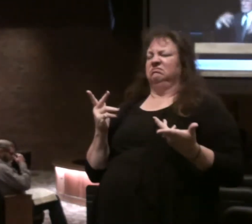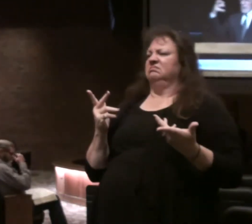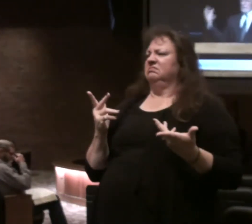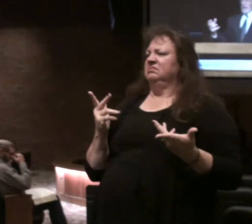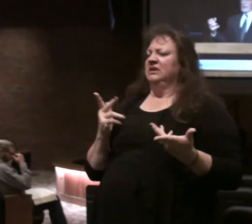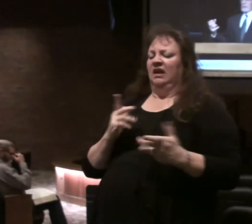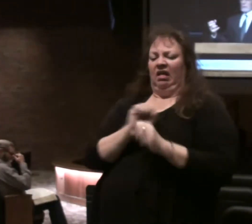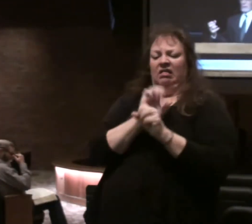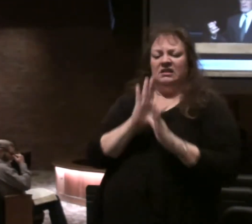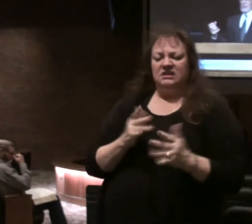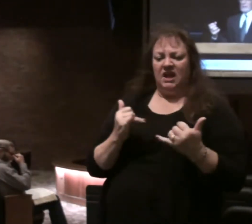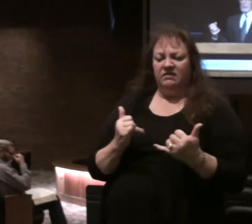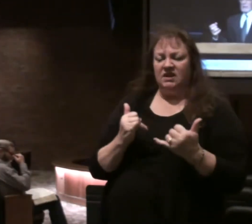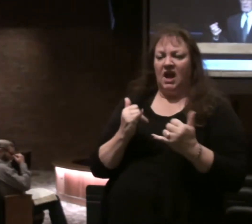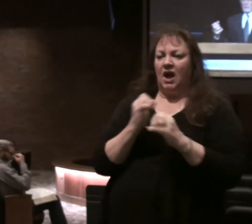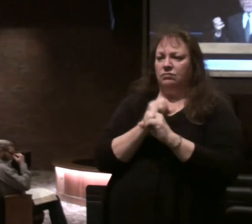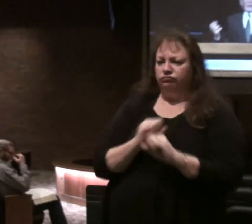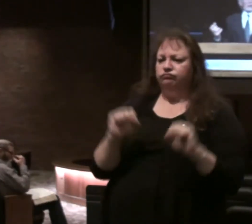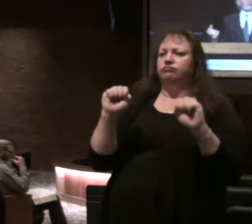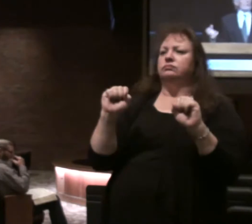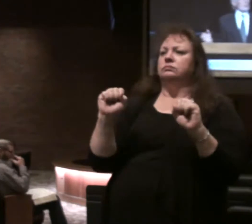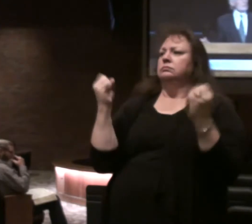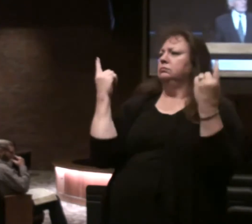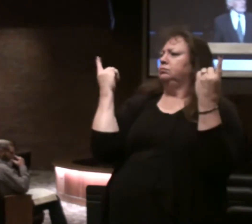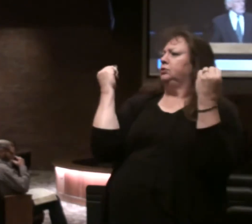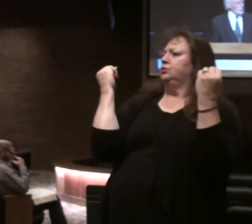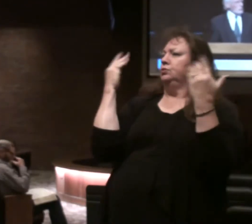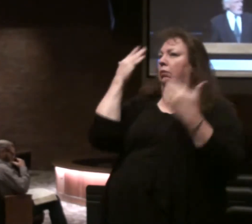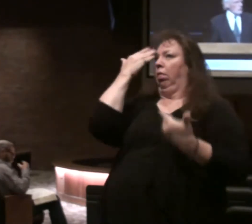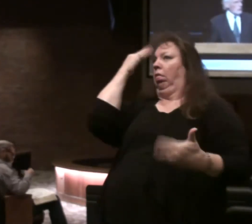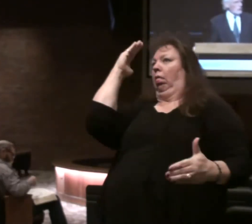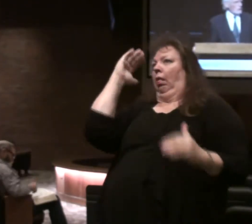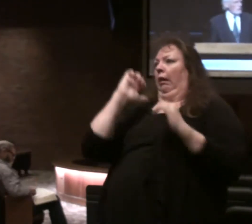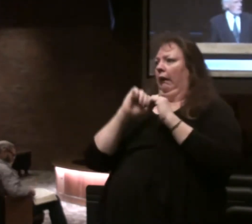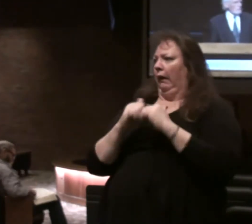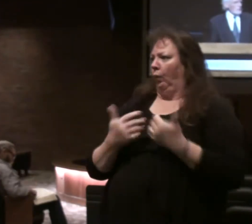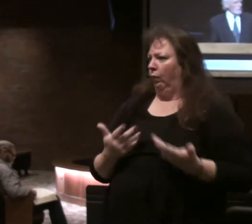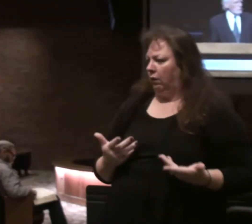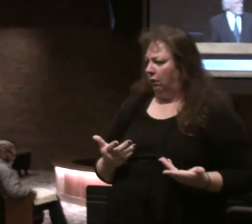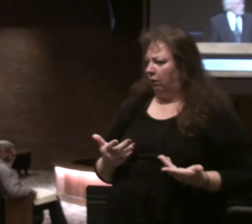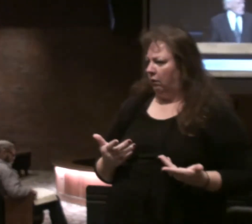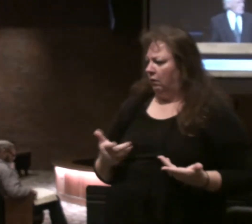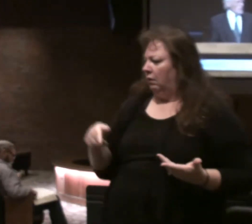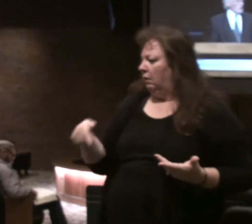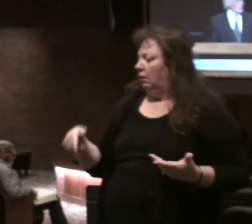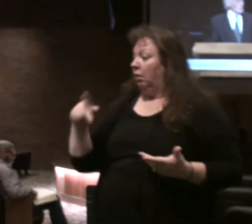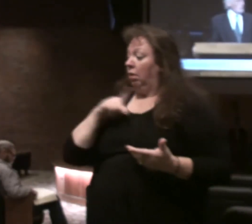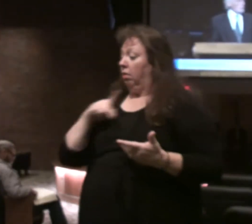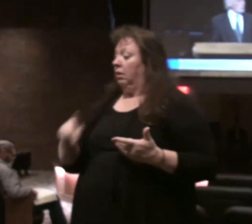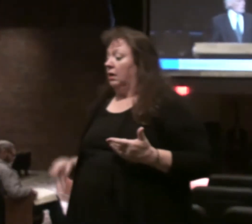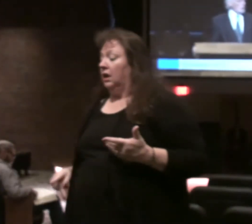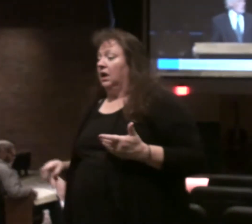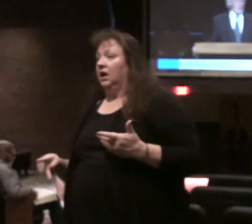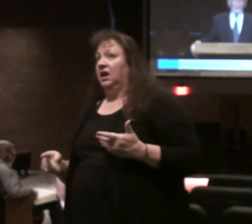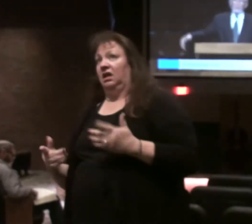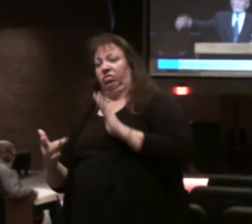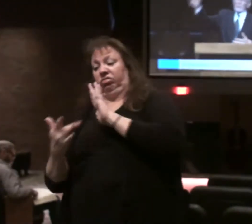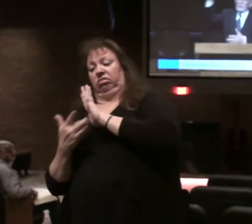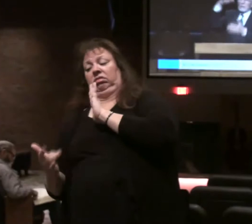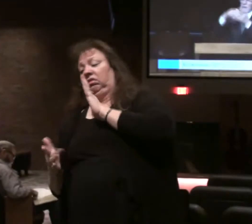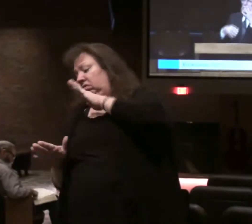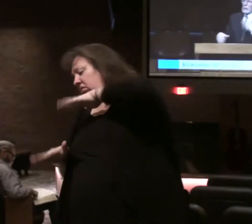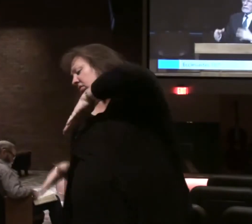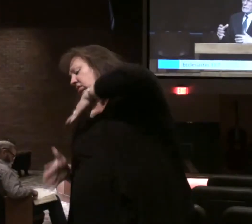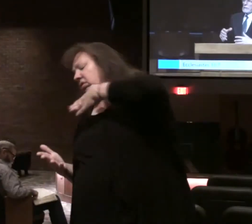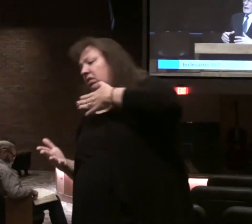The slave now is free, but he doesn't know how to use his freedom and his power. And the princes now are being ruled over, and